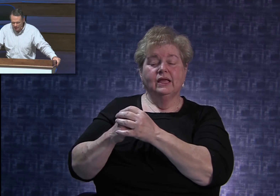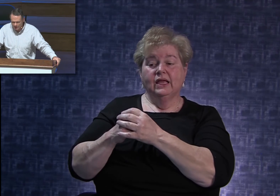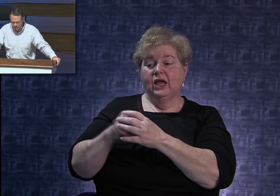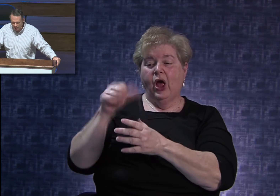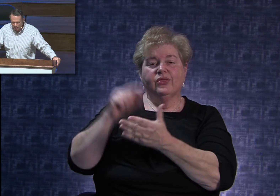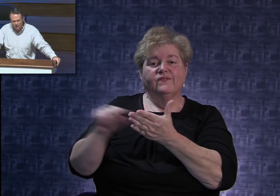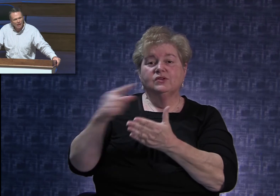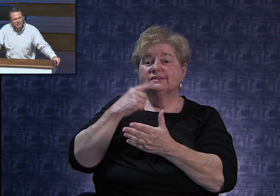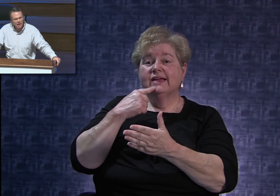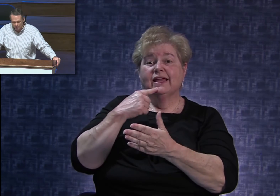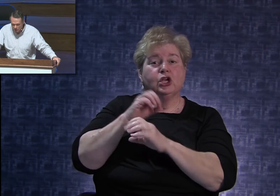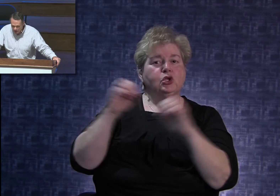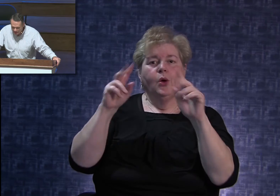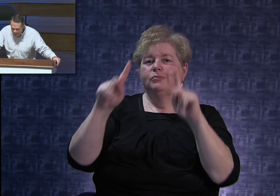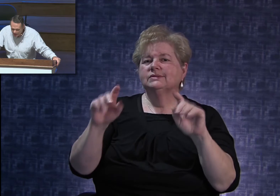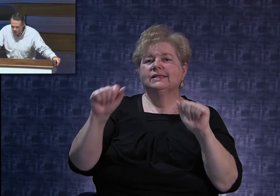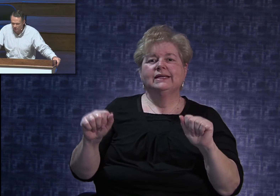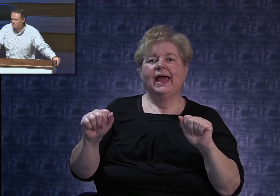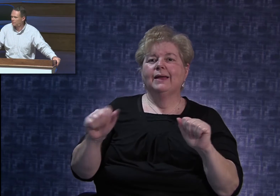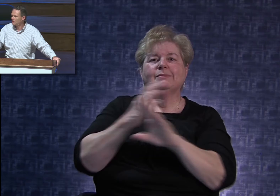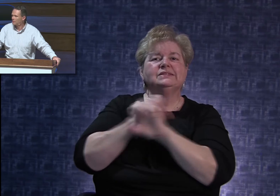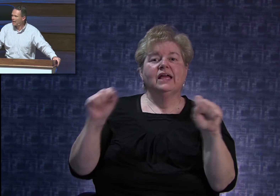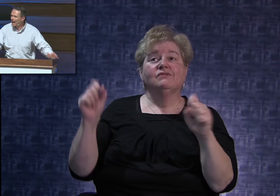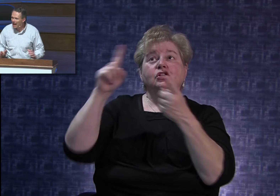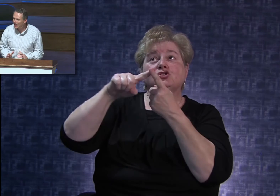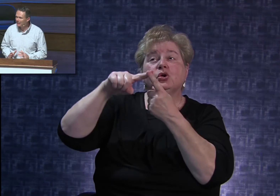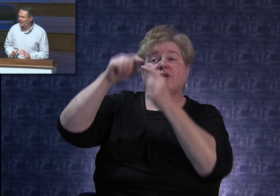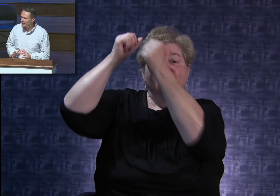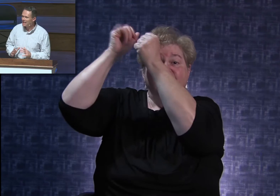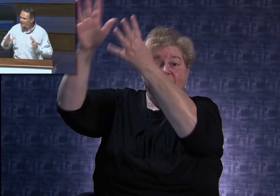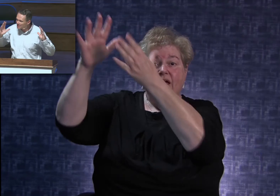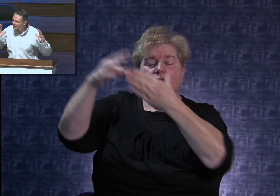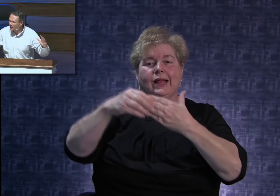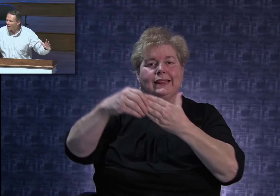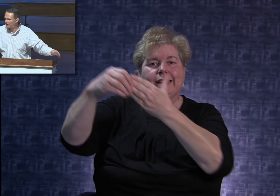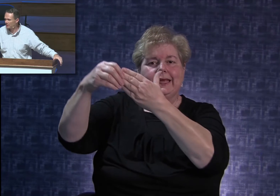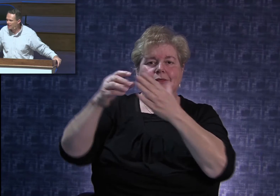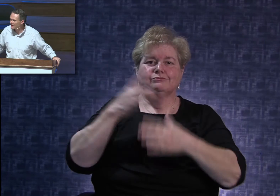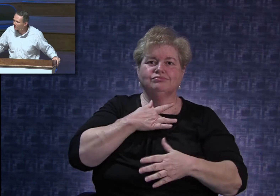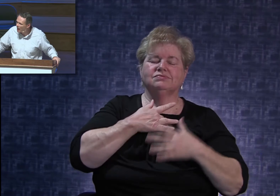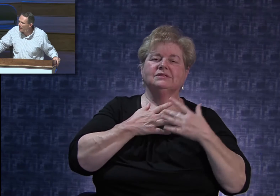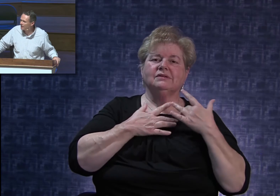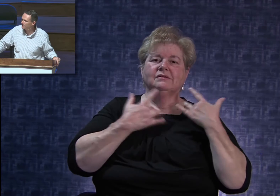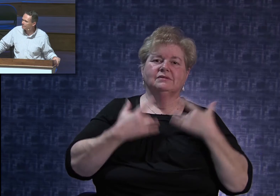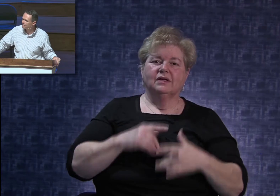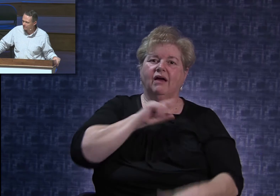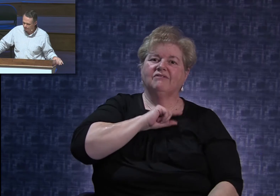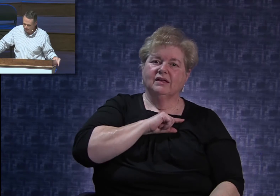will raise him up on the last day. Books like Daniel highlight the sovereignty of